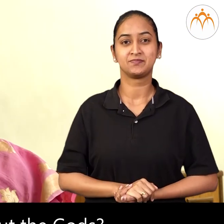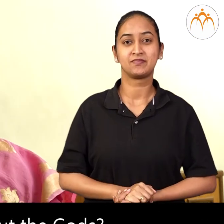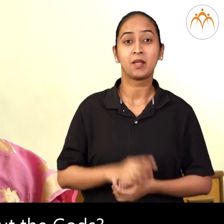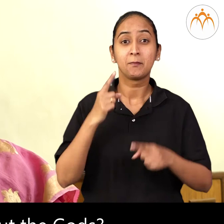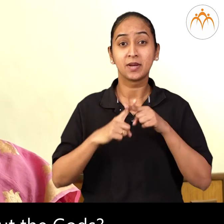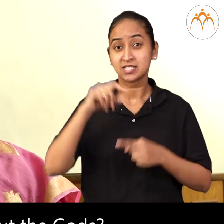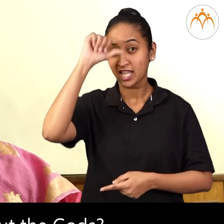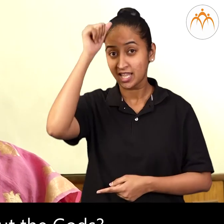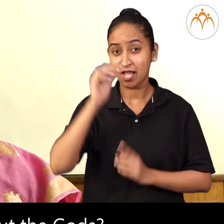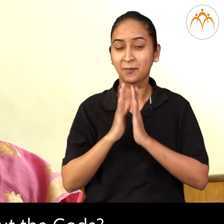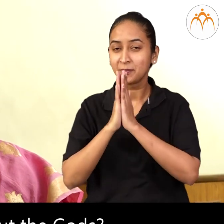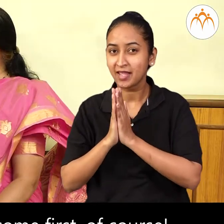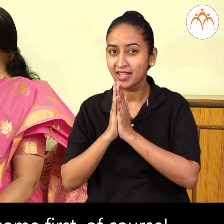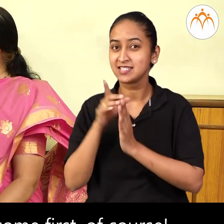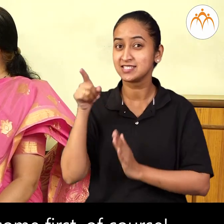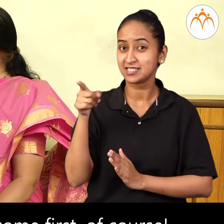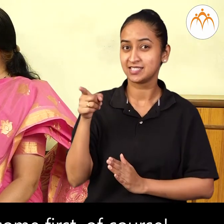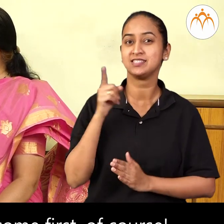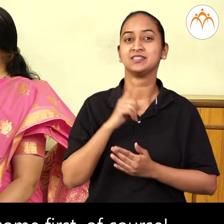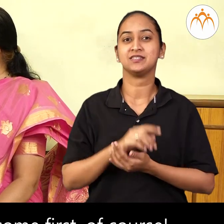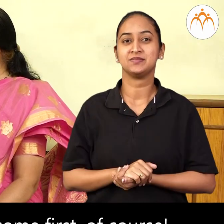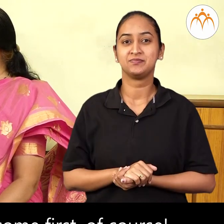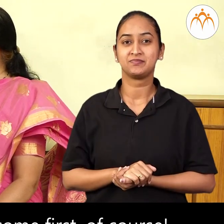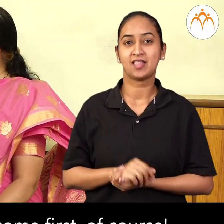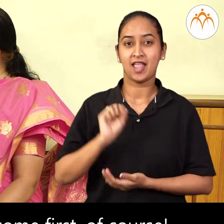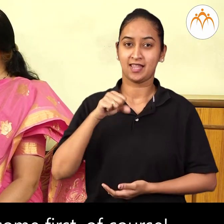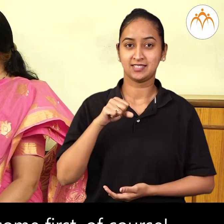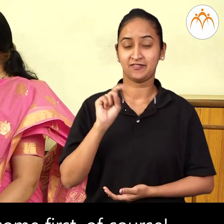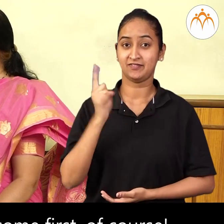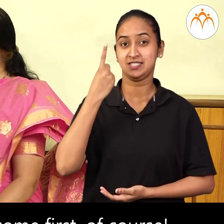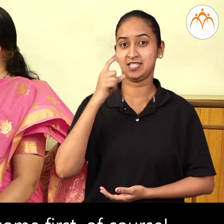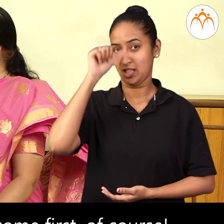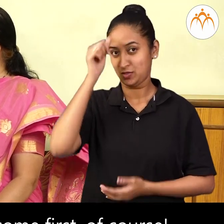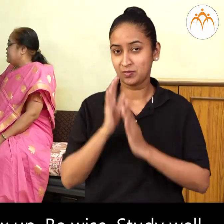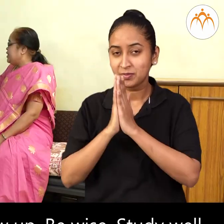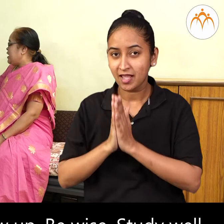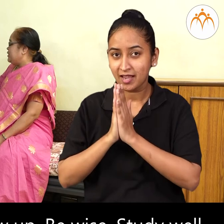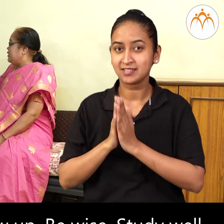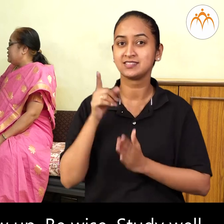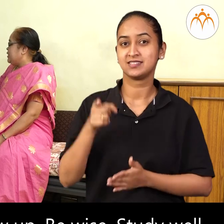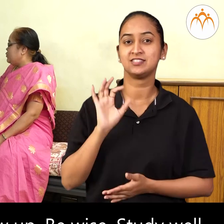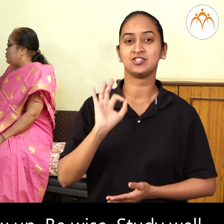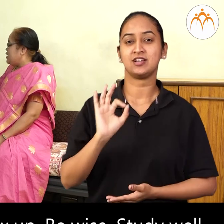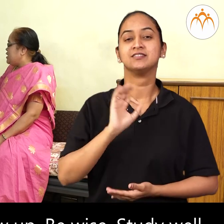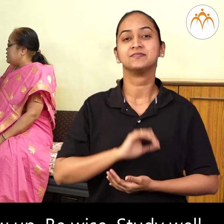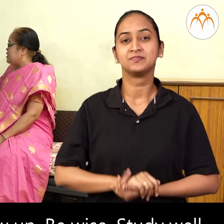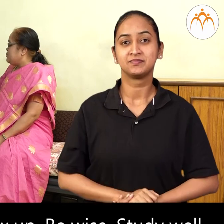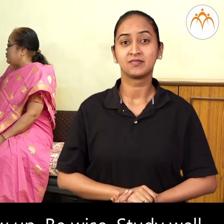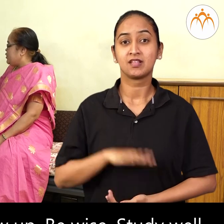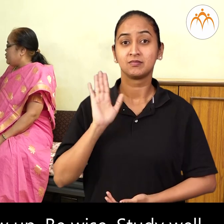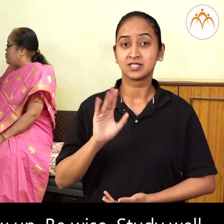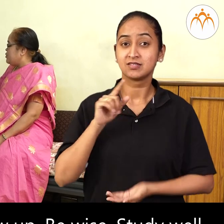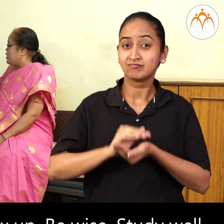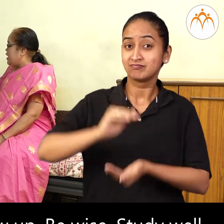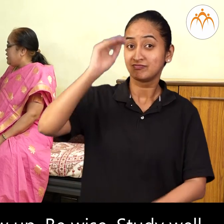What about the gods? Oh, the god will come first, of course. Good girl, Dhanu. Grow